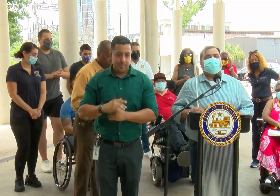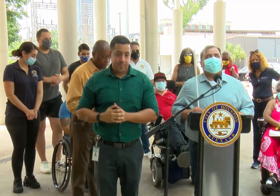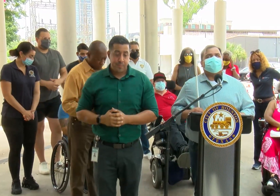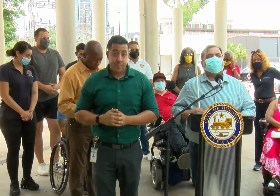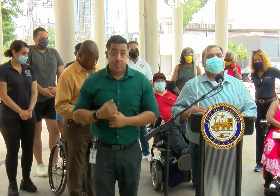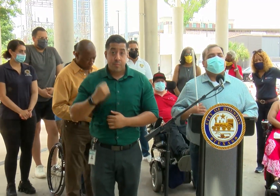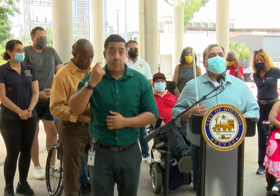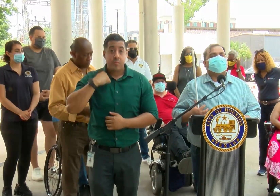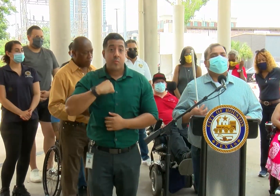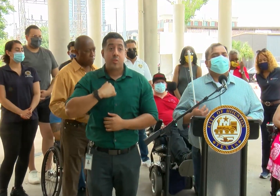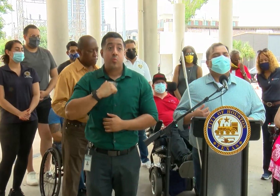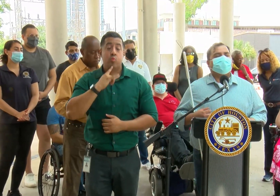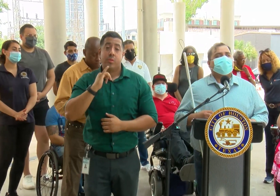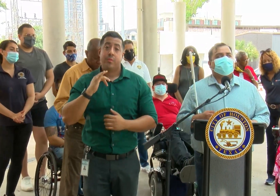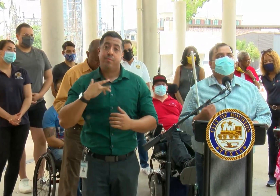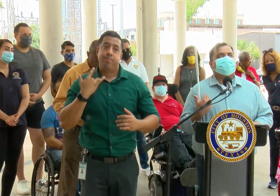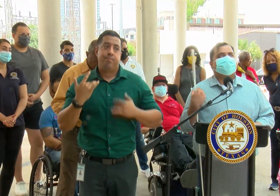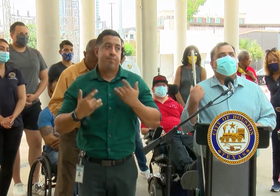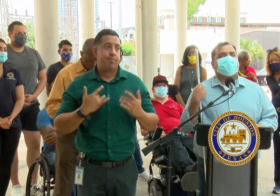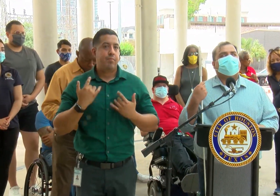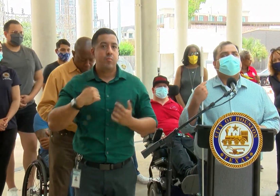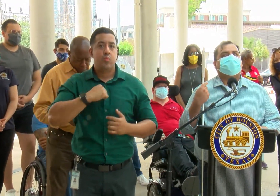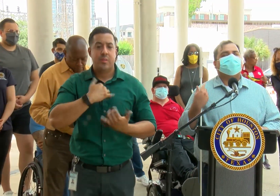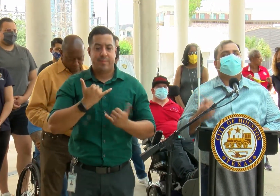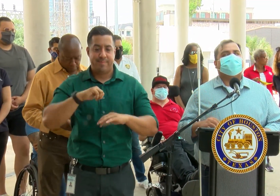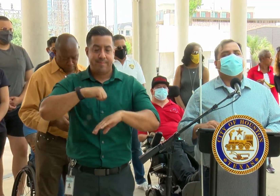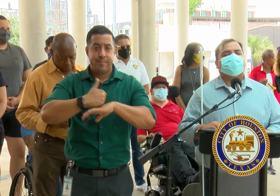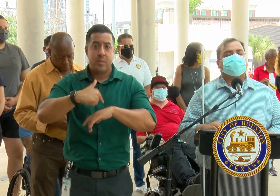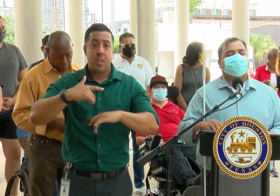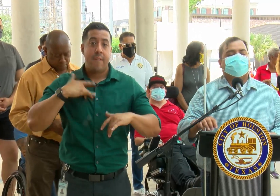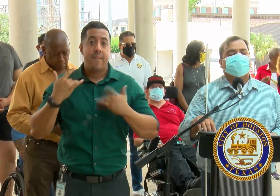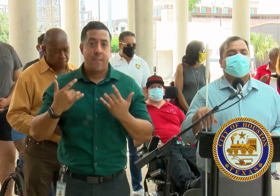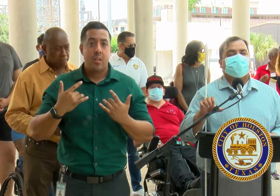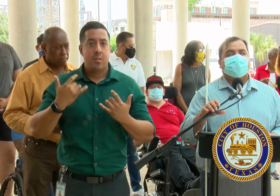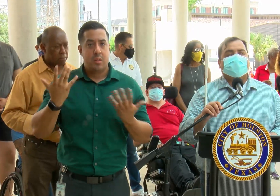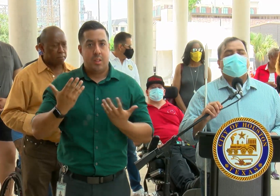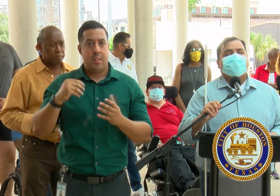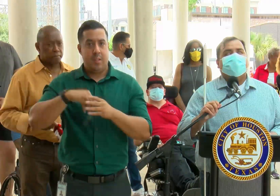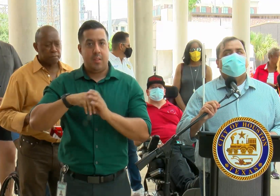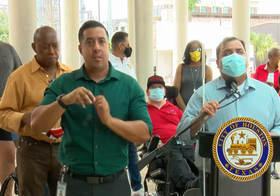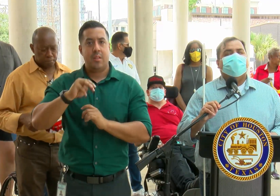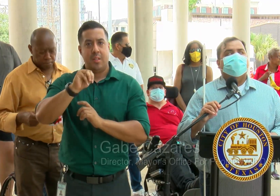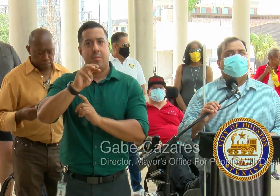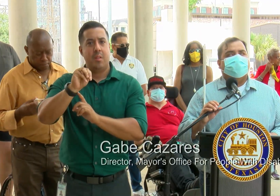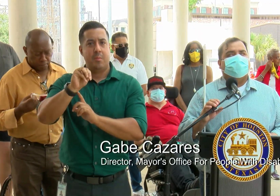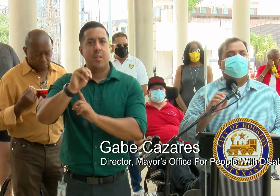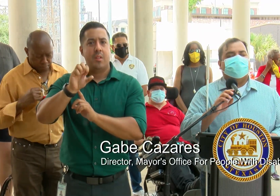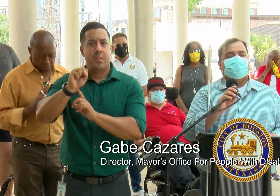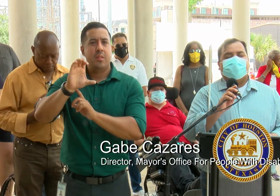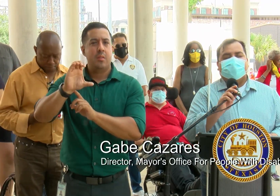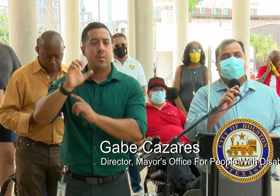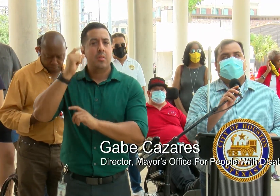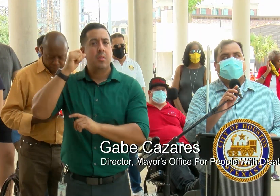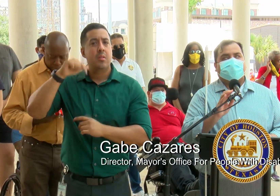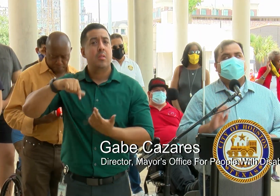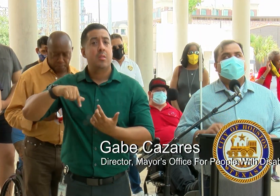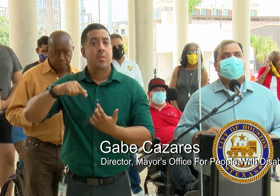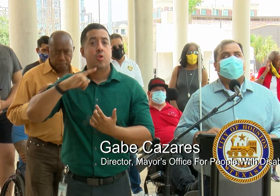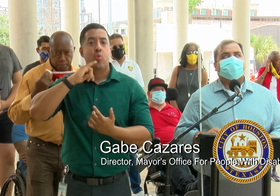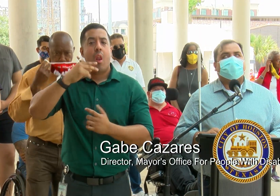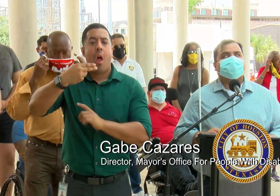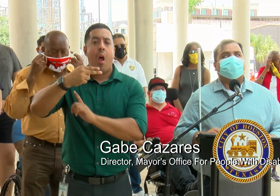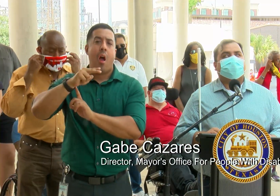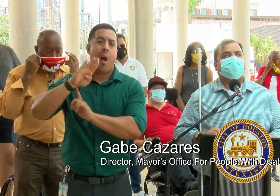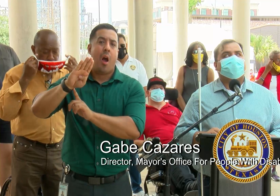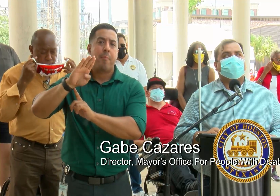I am really thrilled that we have this event here at the Metropolitan Multi-Service Center. The Multi-Service Center is the hub